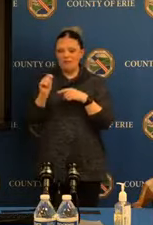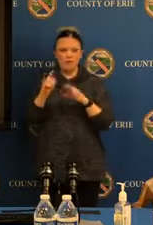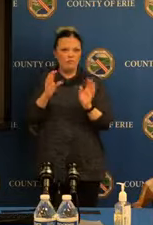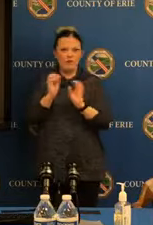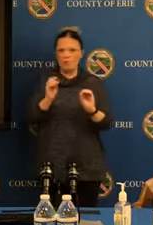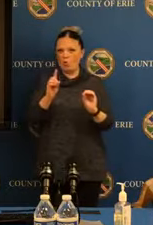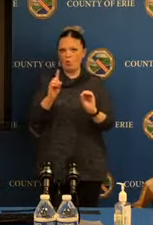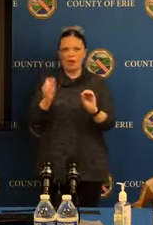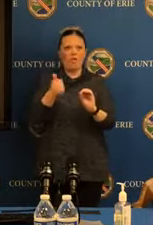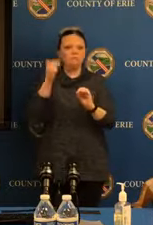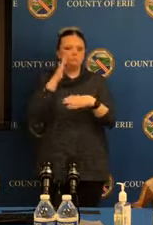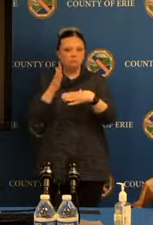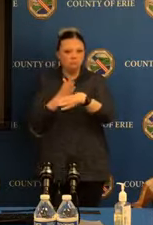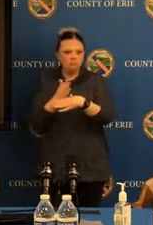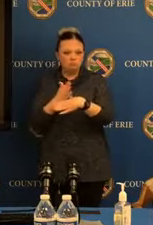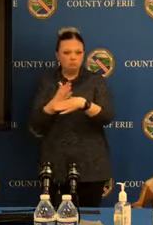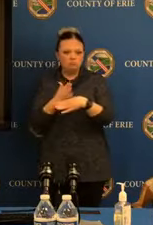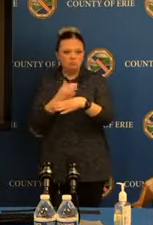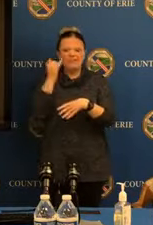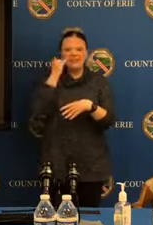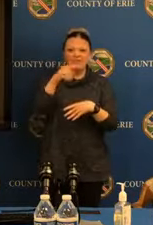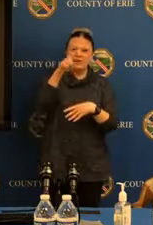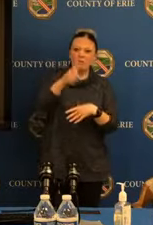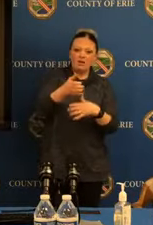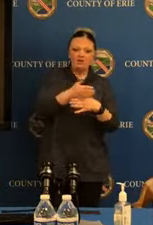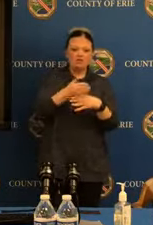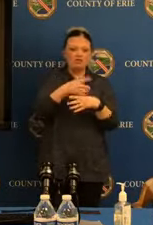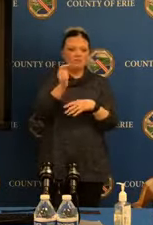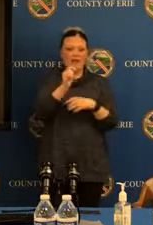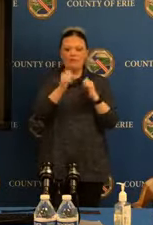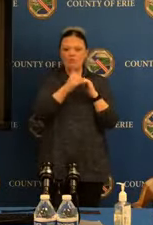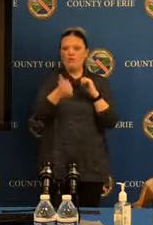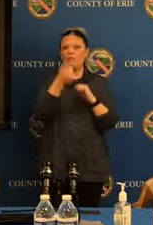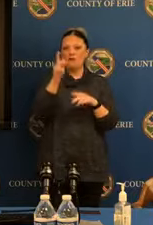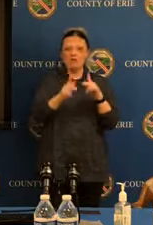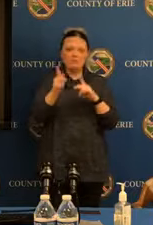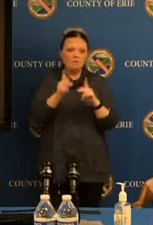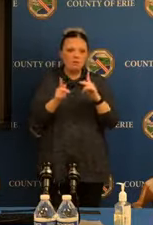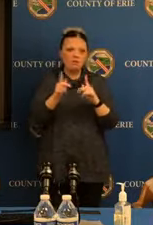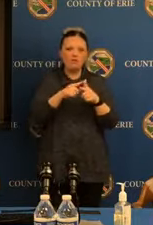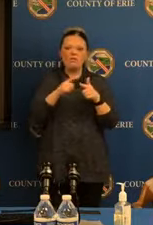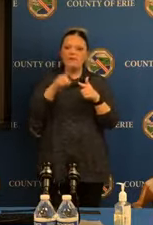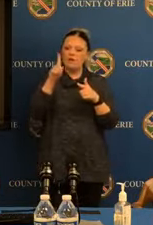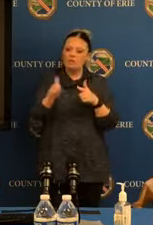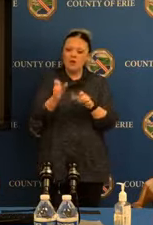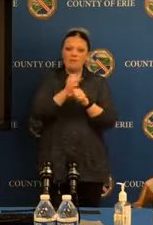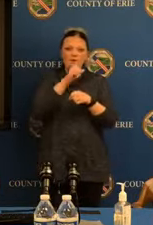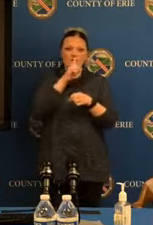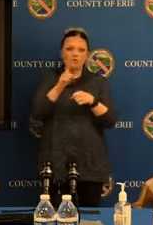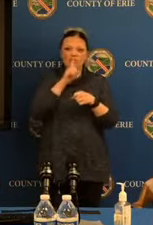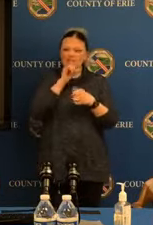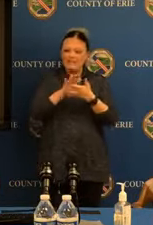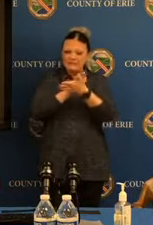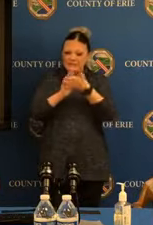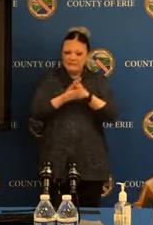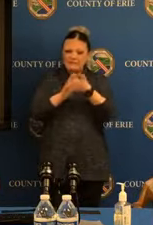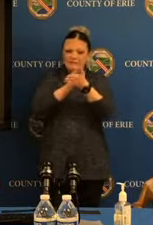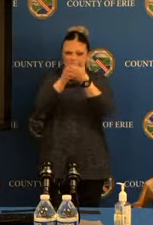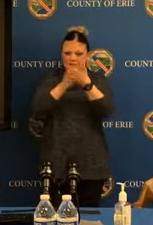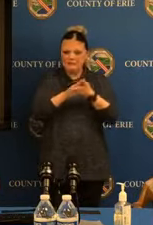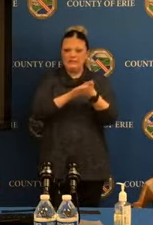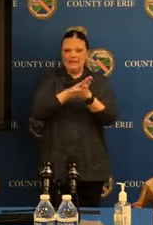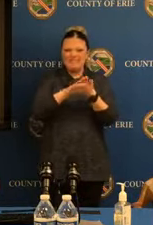has access to. If you share a bathroom with another person or more, you have to make sure you really wipe it down with disinfectant